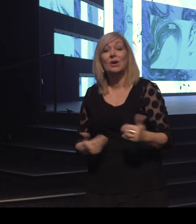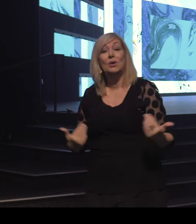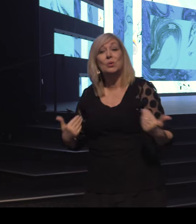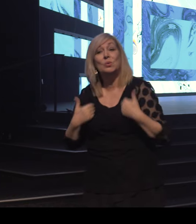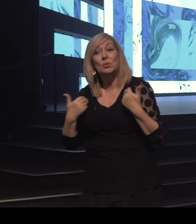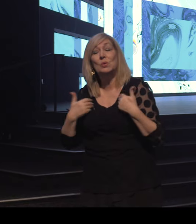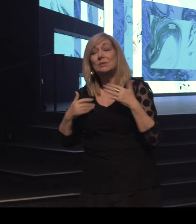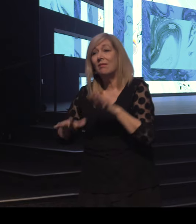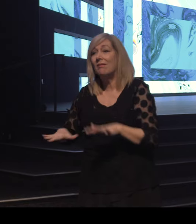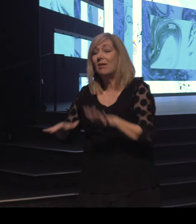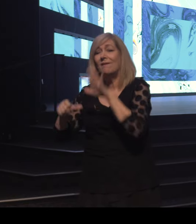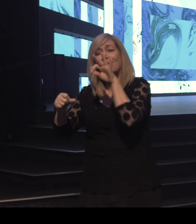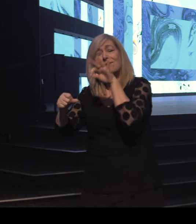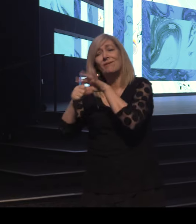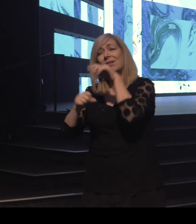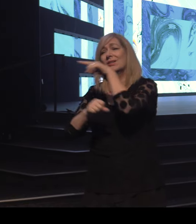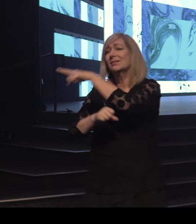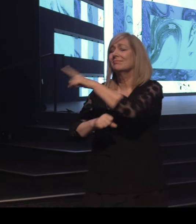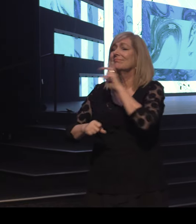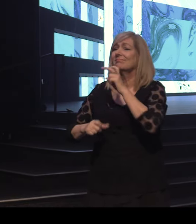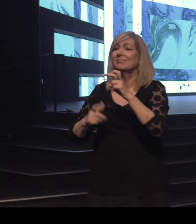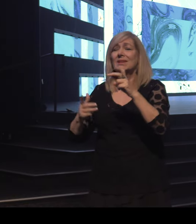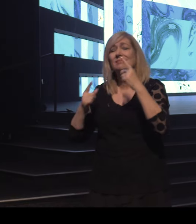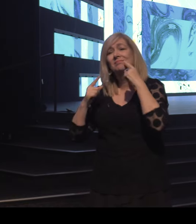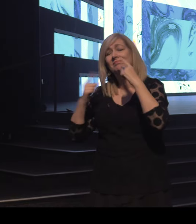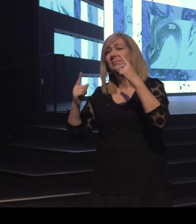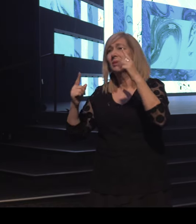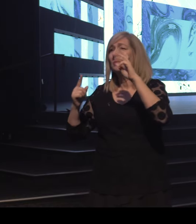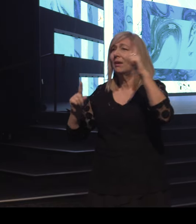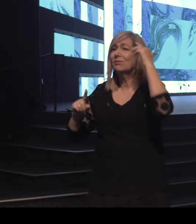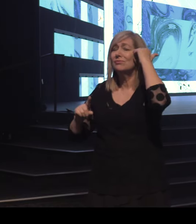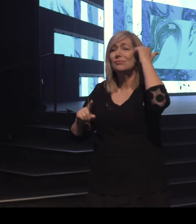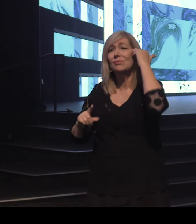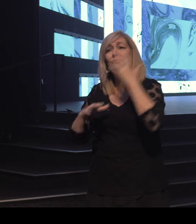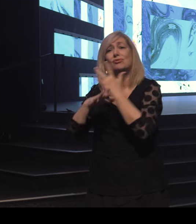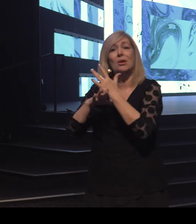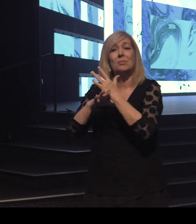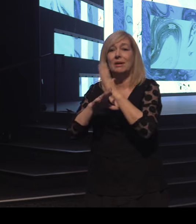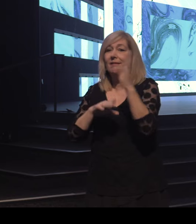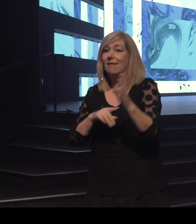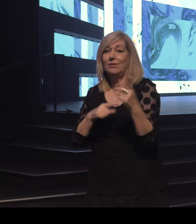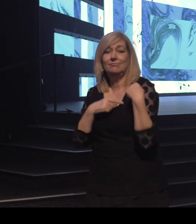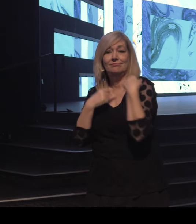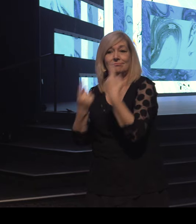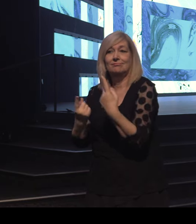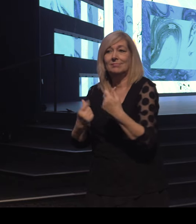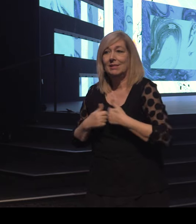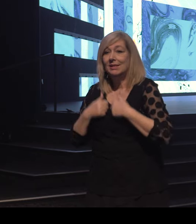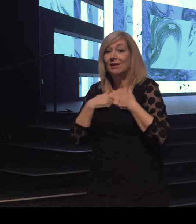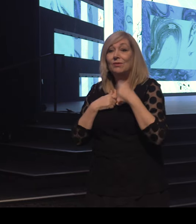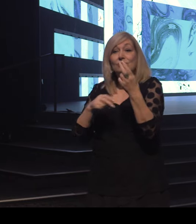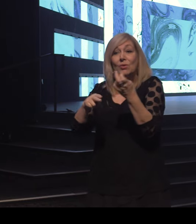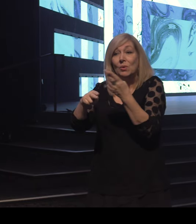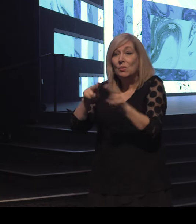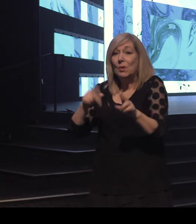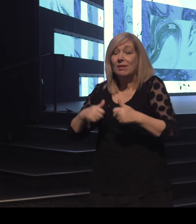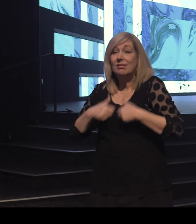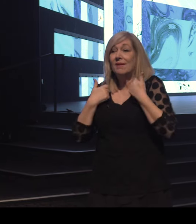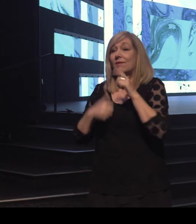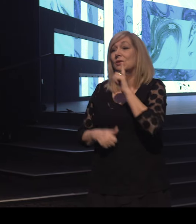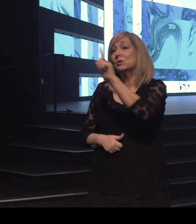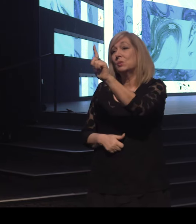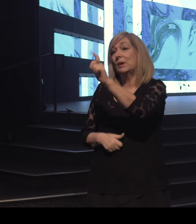nation voted her the greatest German who has ever lived. And all this, even though she only lived to be